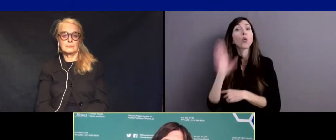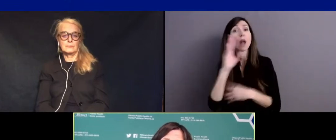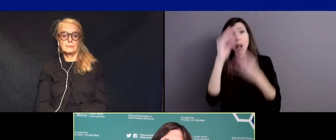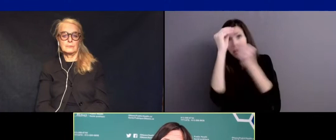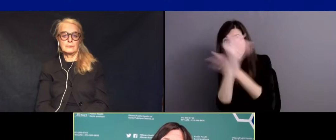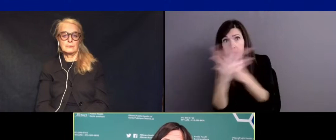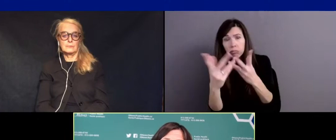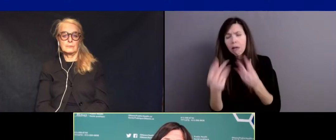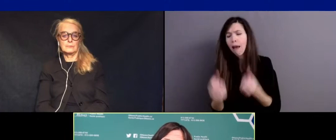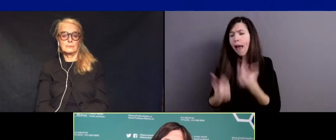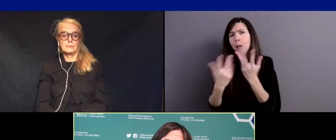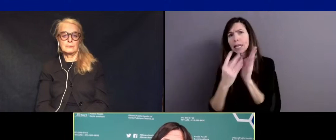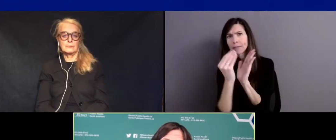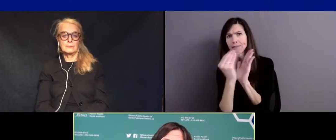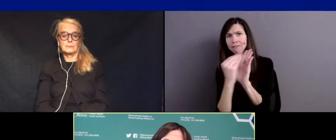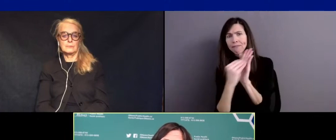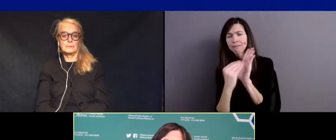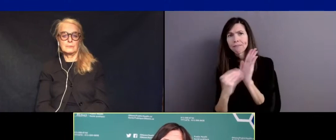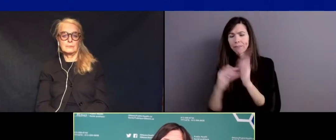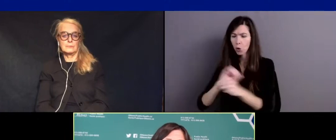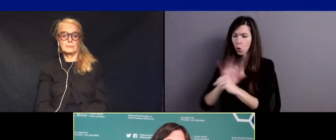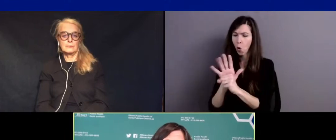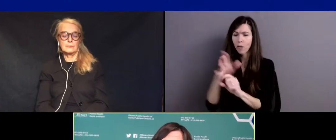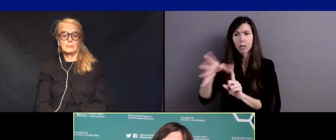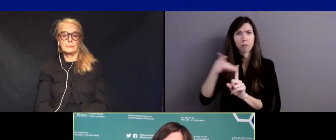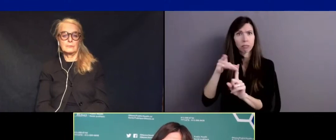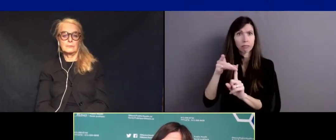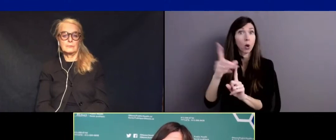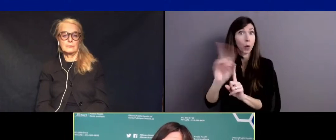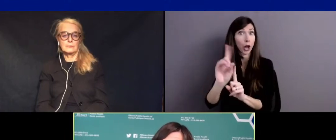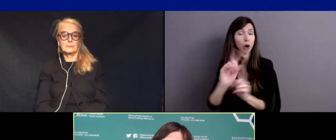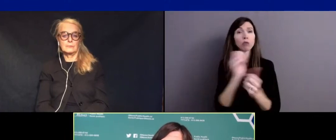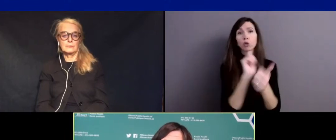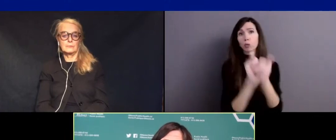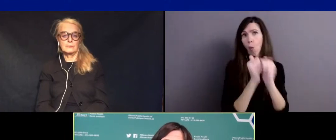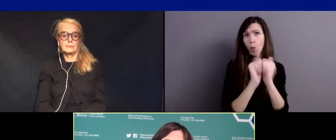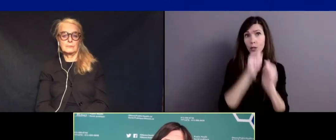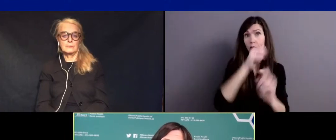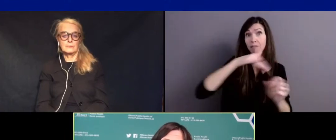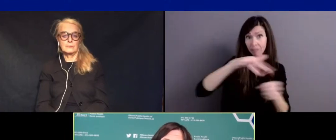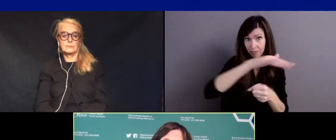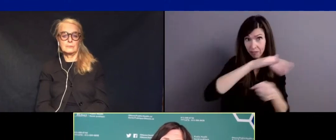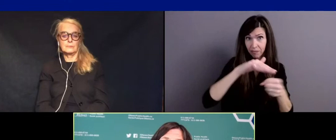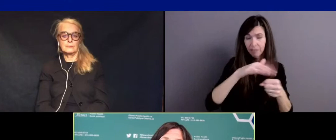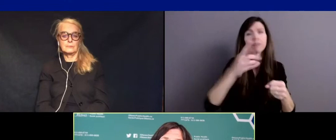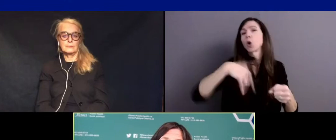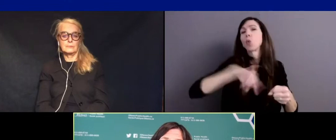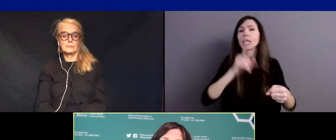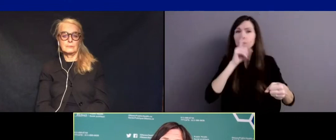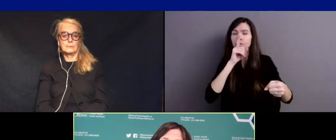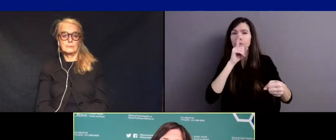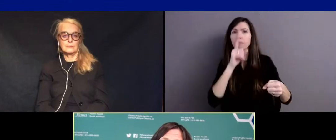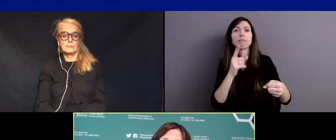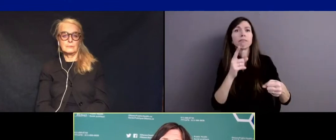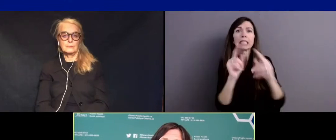recreation settings on our daily dashboard. Individual teams and organizations will not be named in this